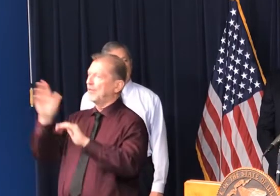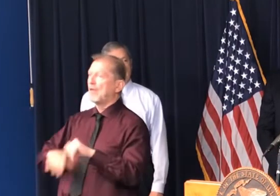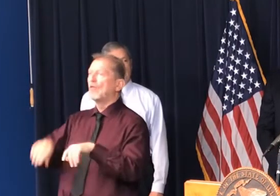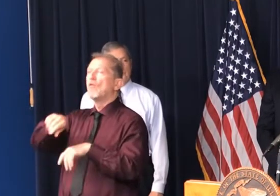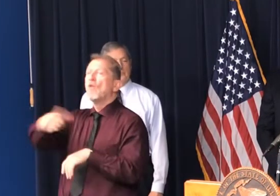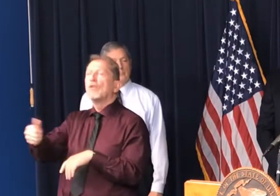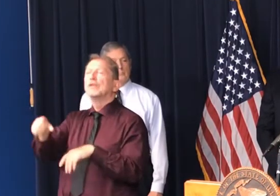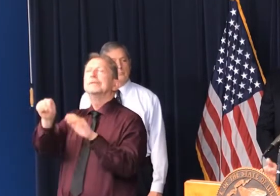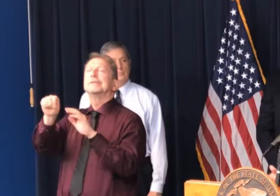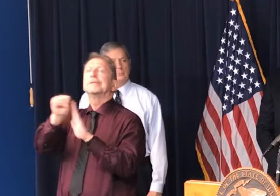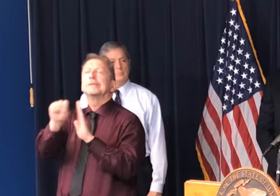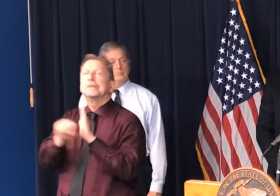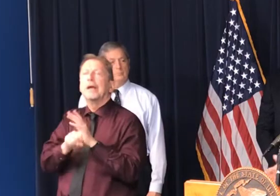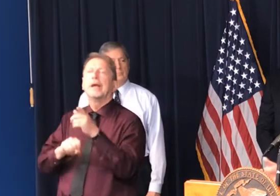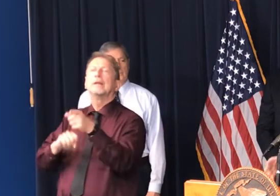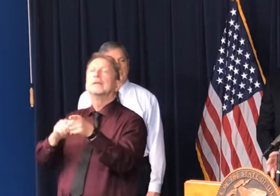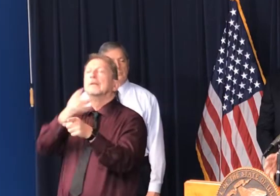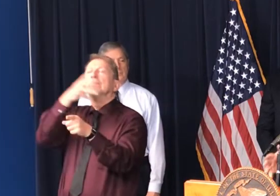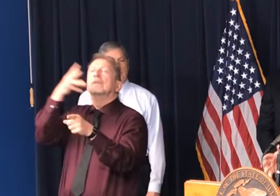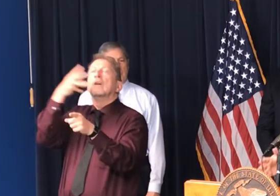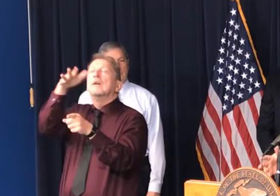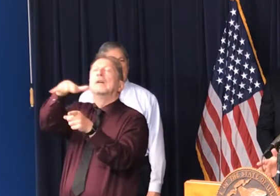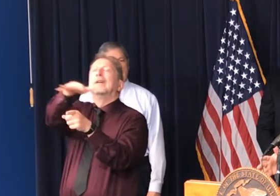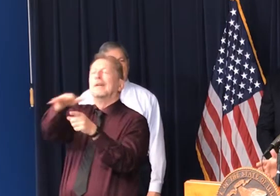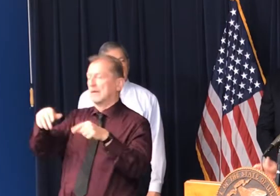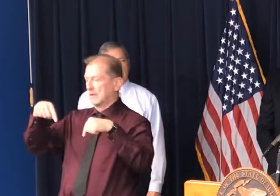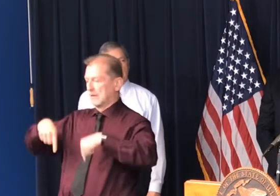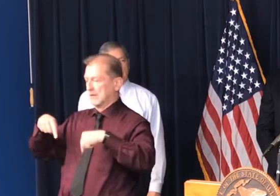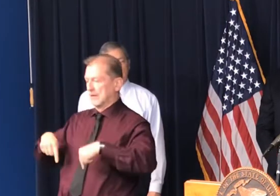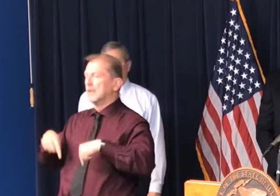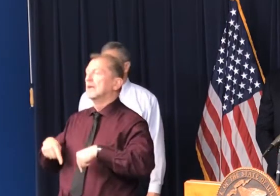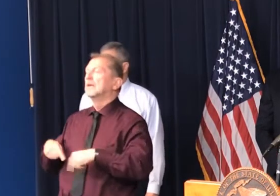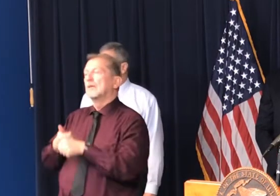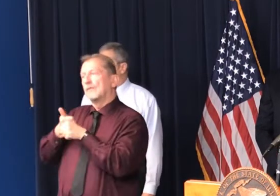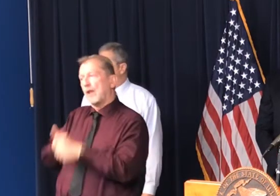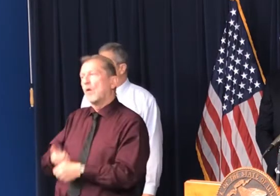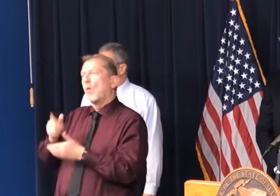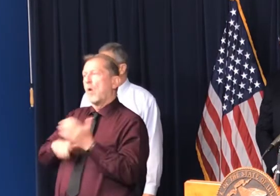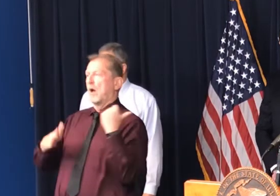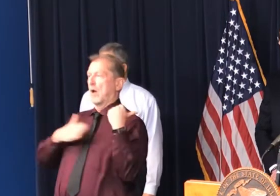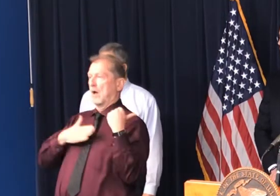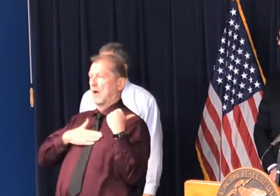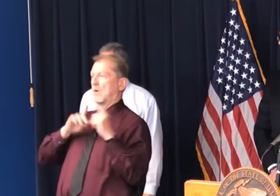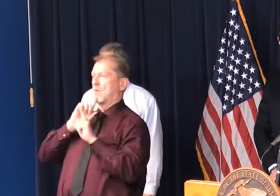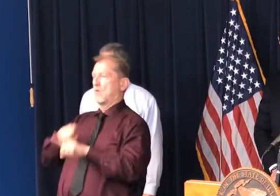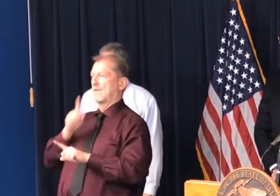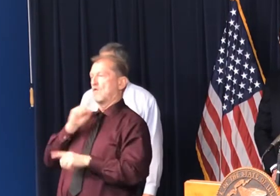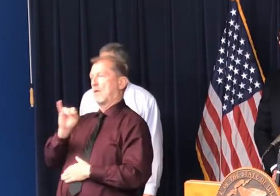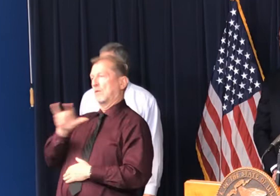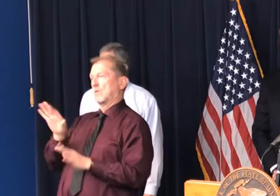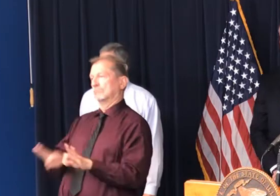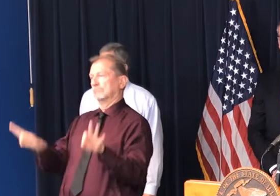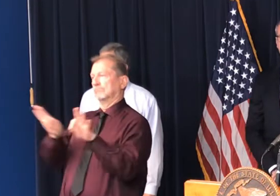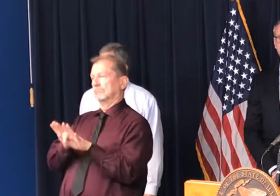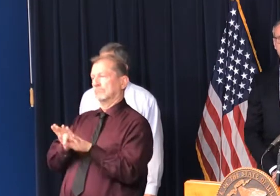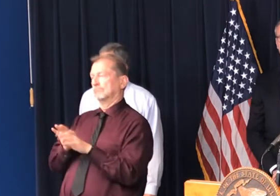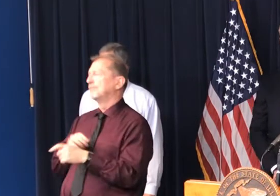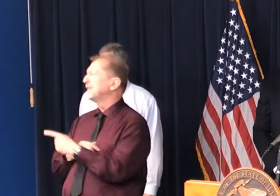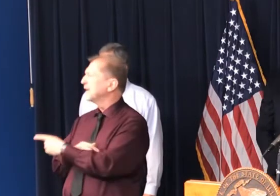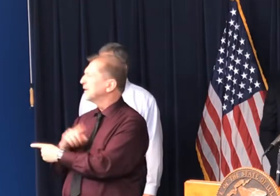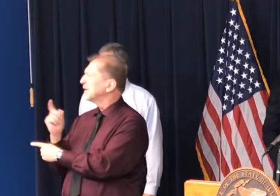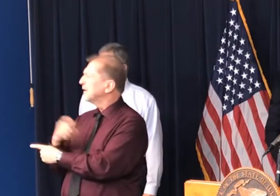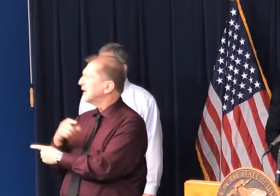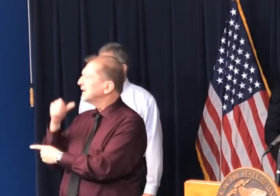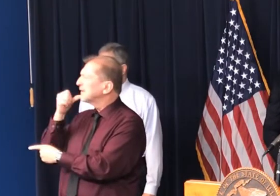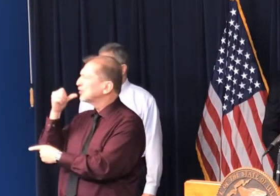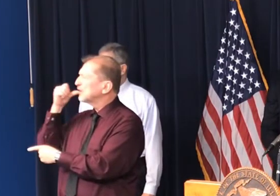a larger state. So, you know, we're doing what is best for the people in the state of Illinois. How are all of you holding up in this?